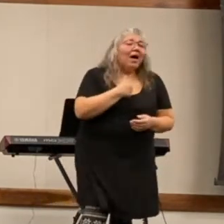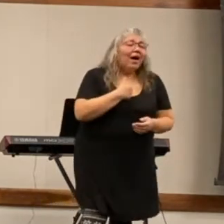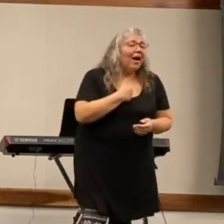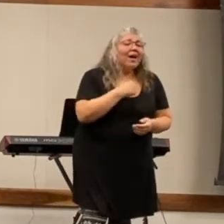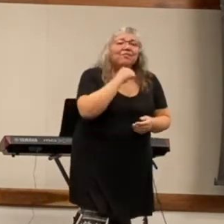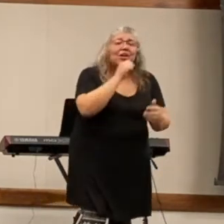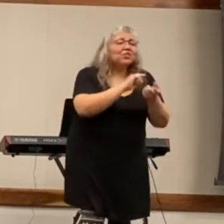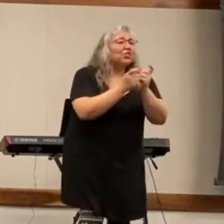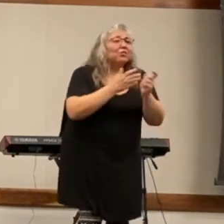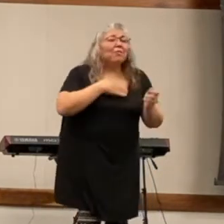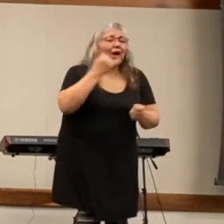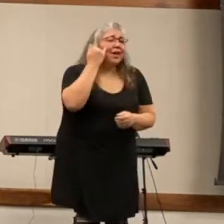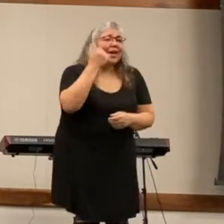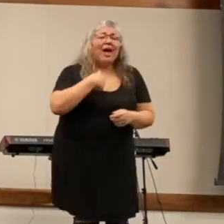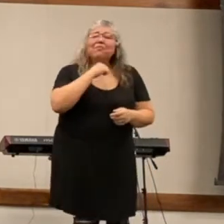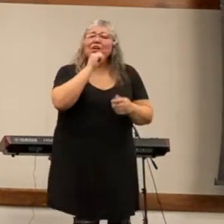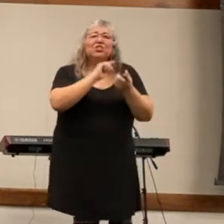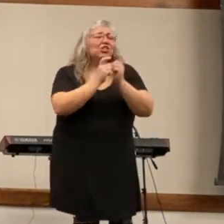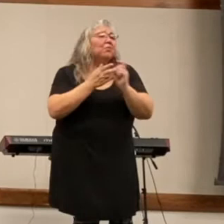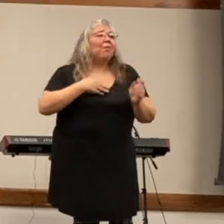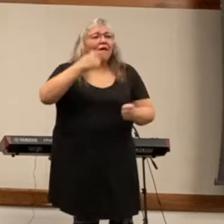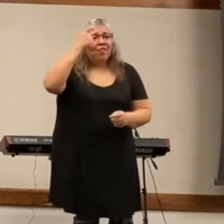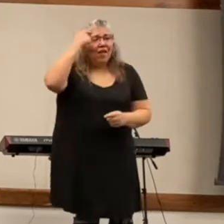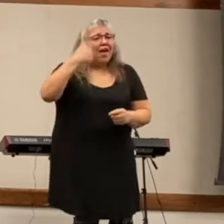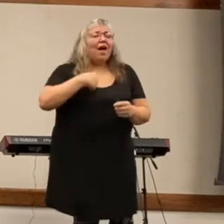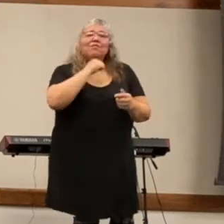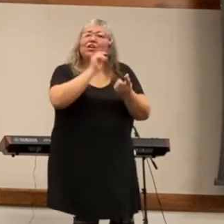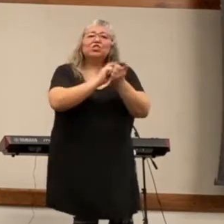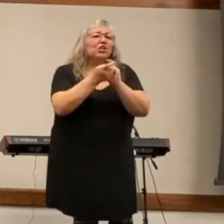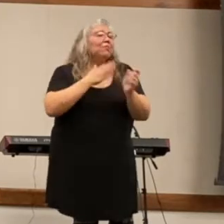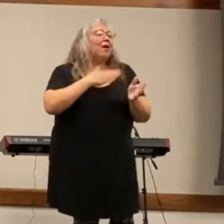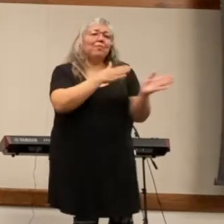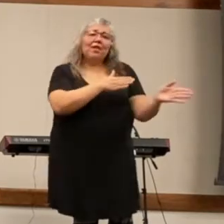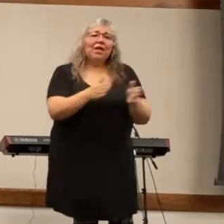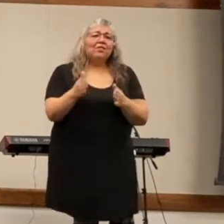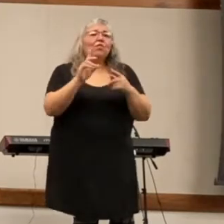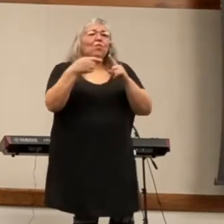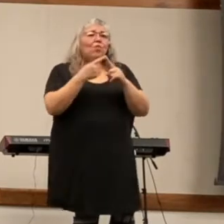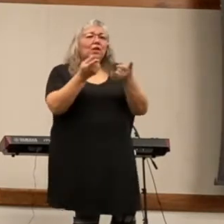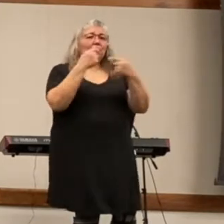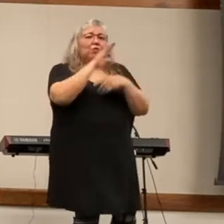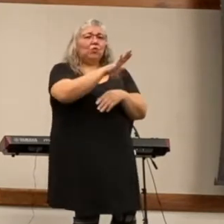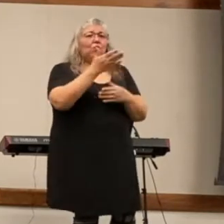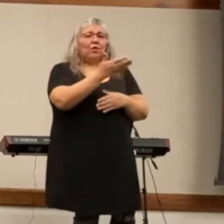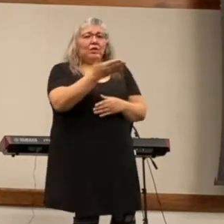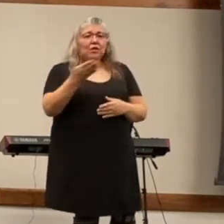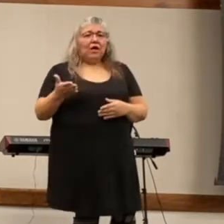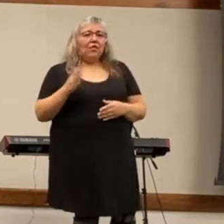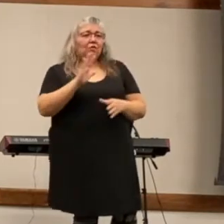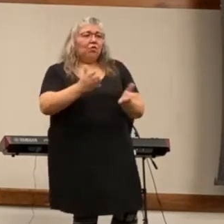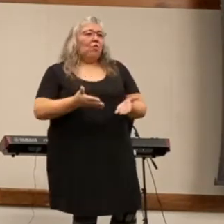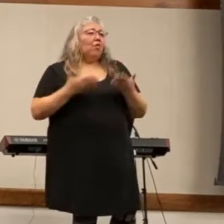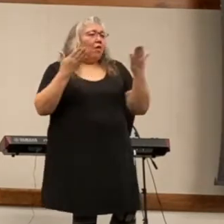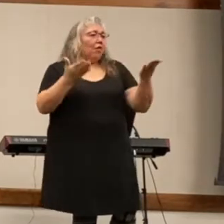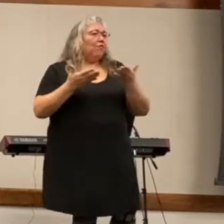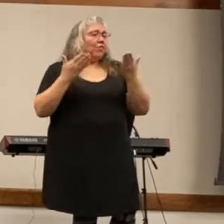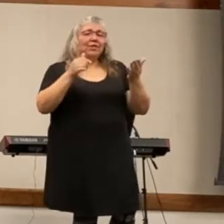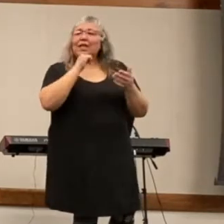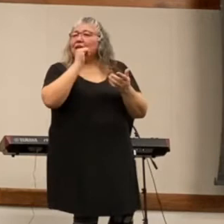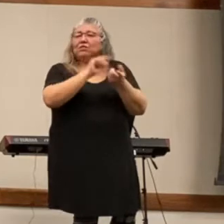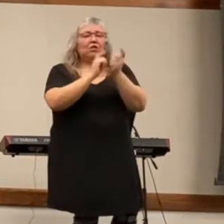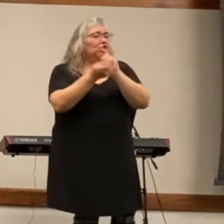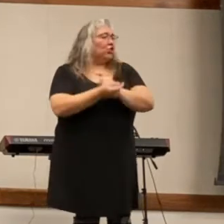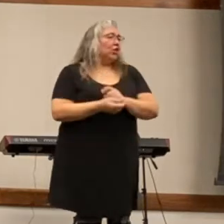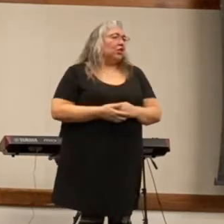my idea. I have not changed my thoughts. I have not changed my plans on when it comes to your tithes and your offerings. That hasn't changed at